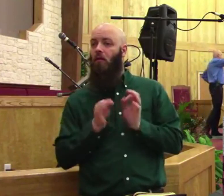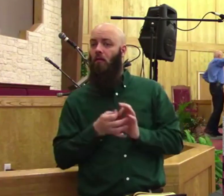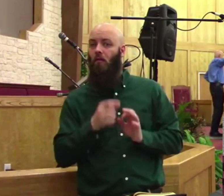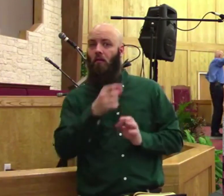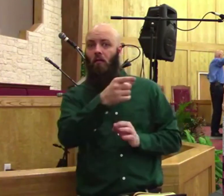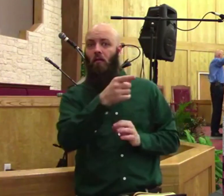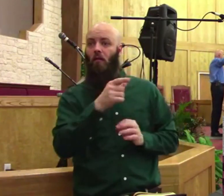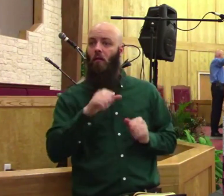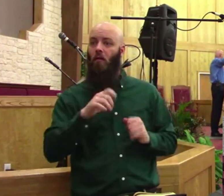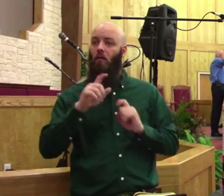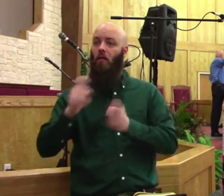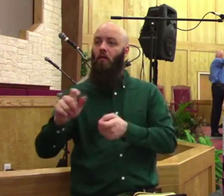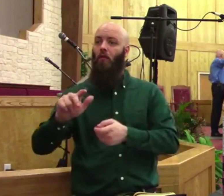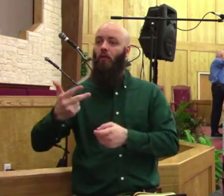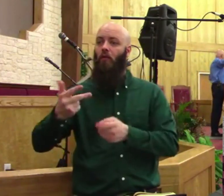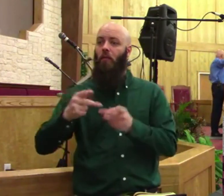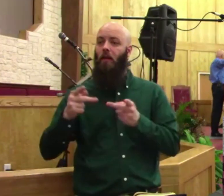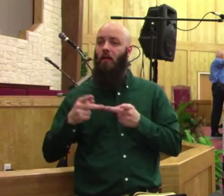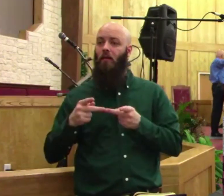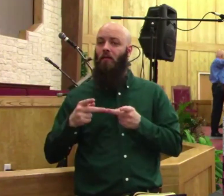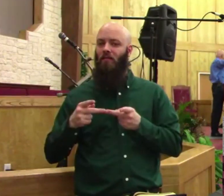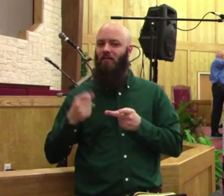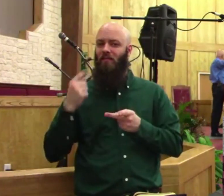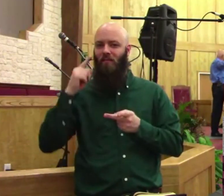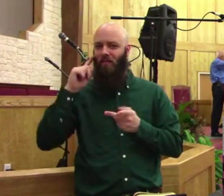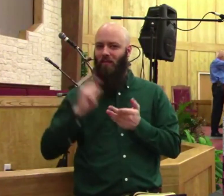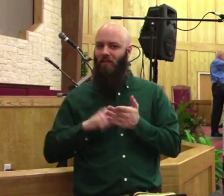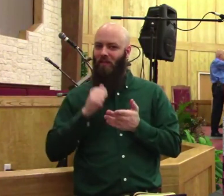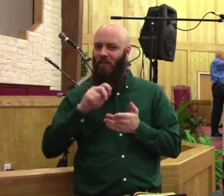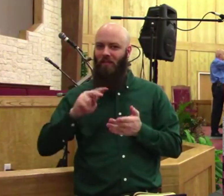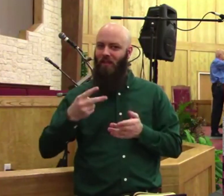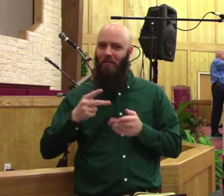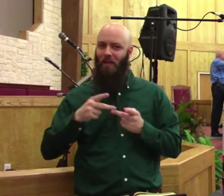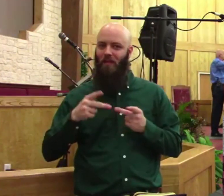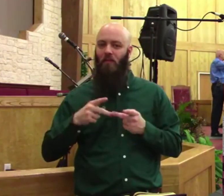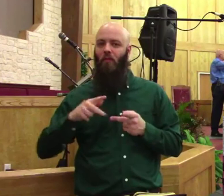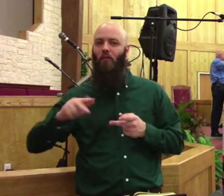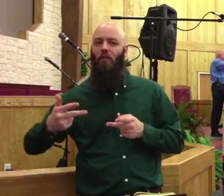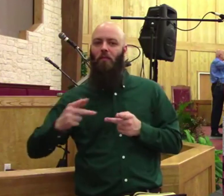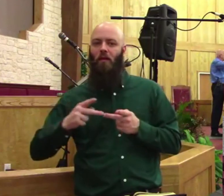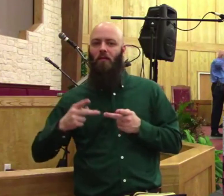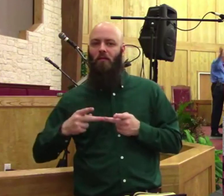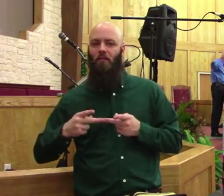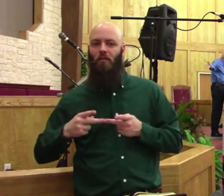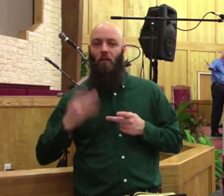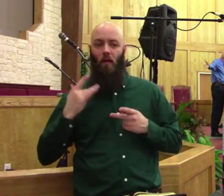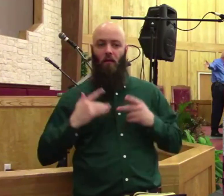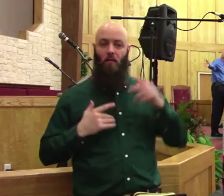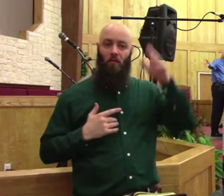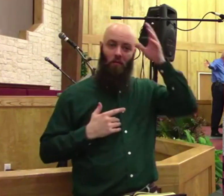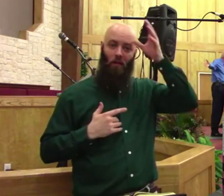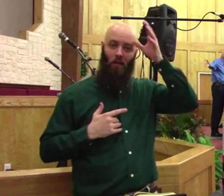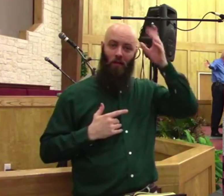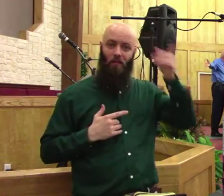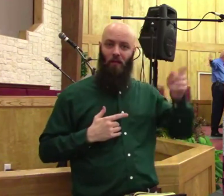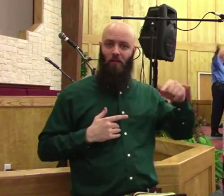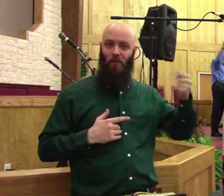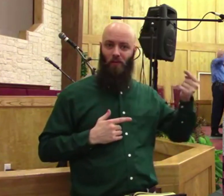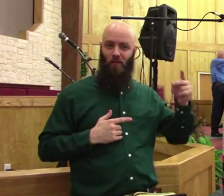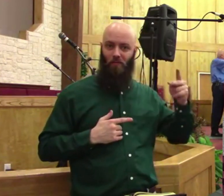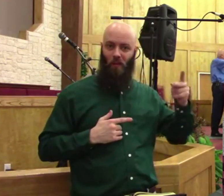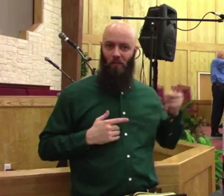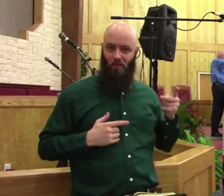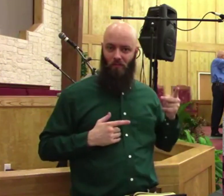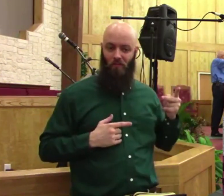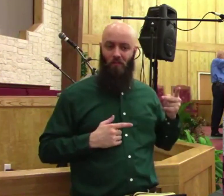on the wall, he doesn't give them the second place in the kingdom, he gives them the third place in the kingdom. Because he can't give them dad's spot and he